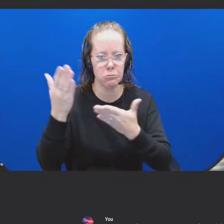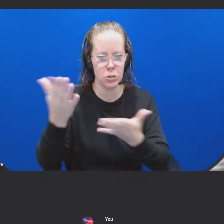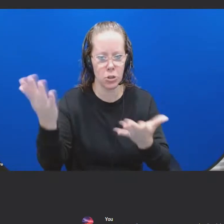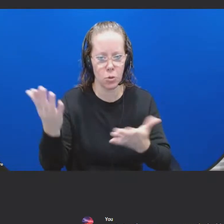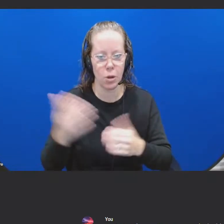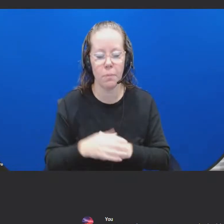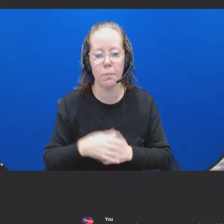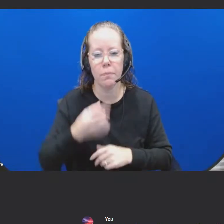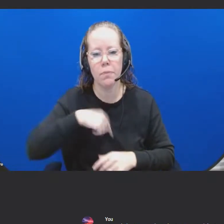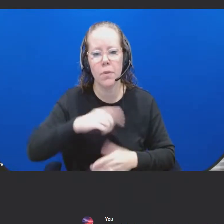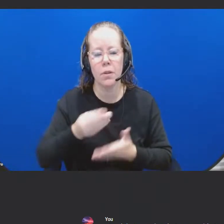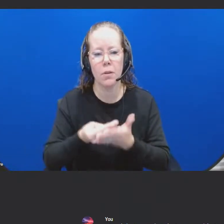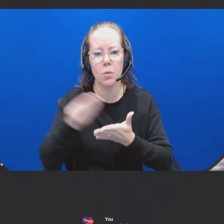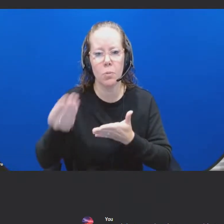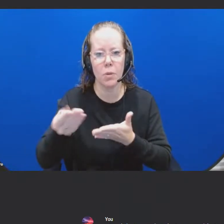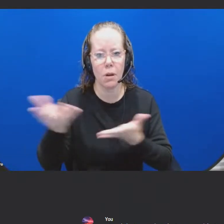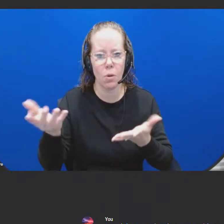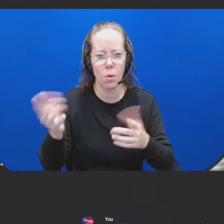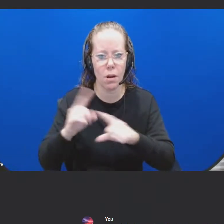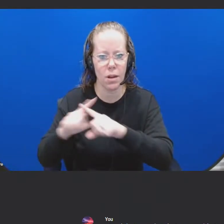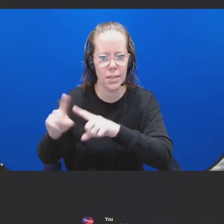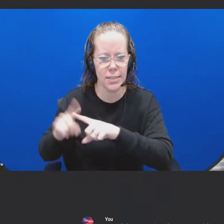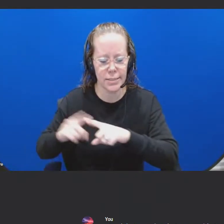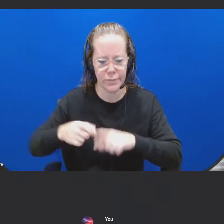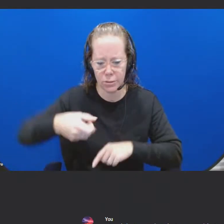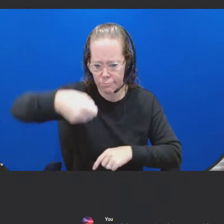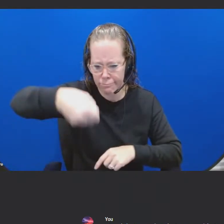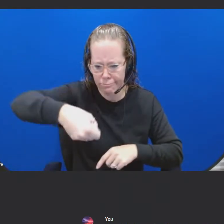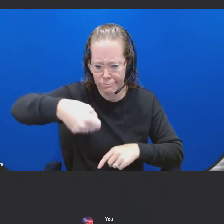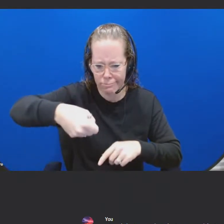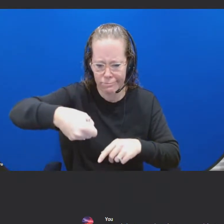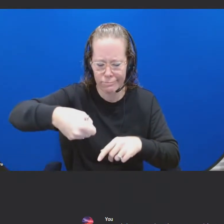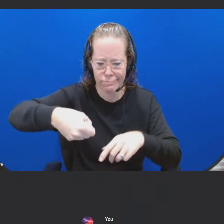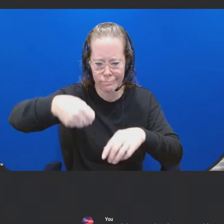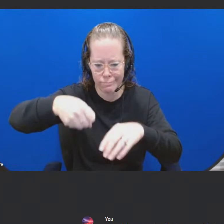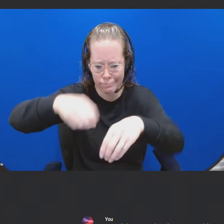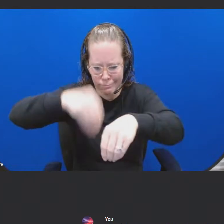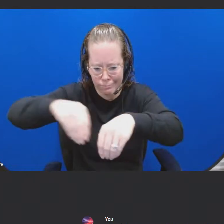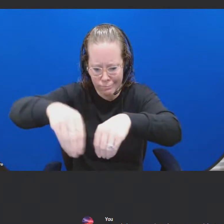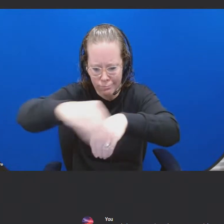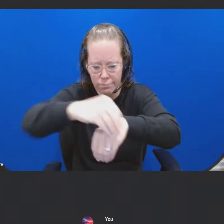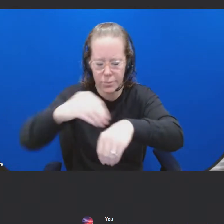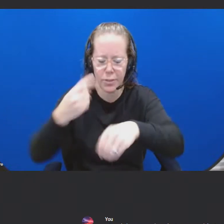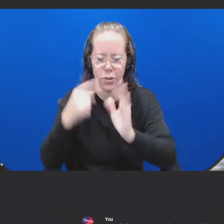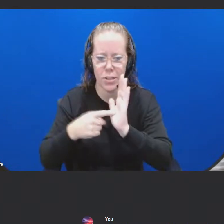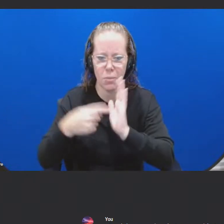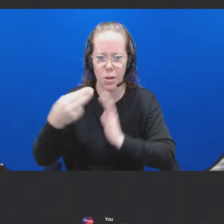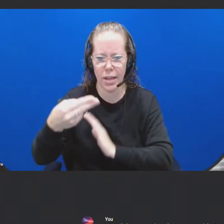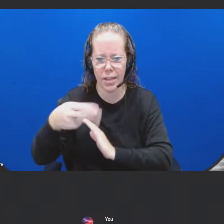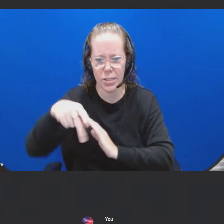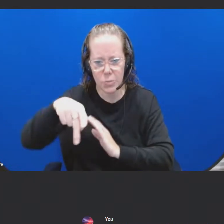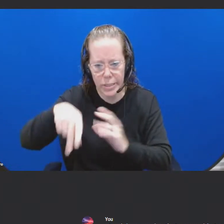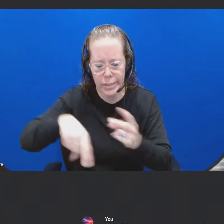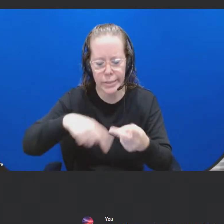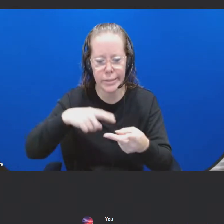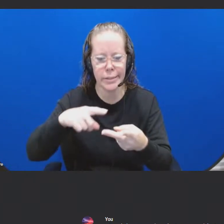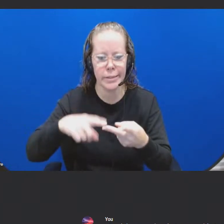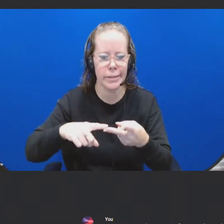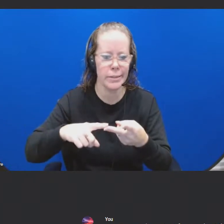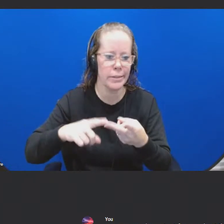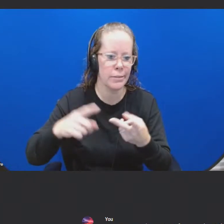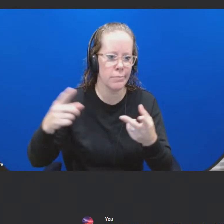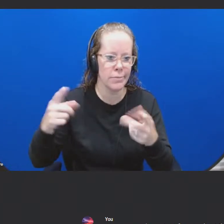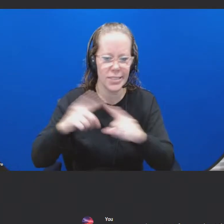to hold different condiments like hot sauce, HP sauce, the kind of thing that they never get offered